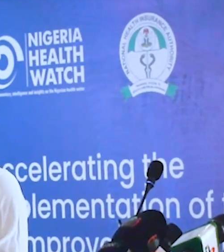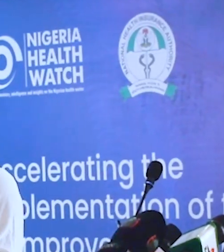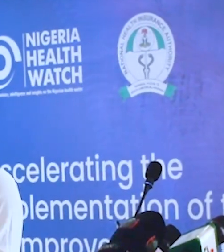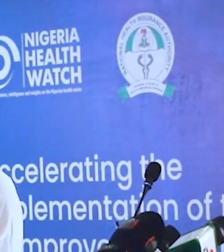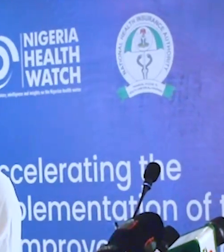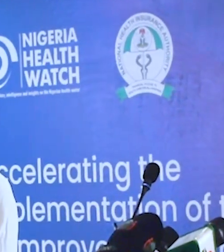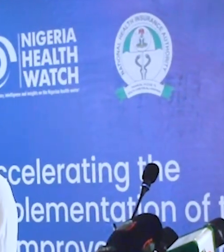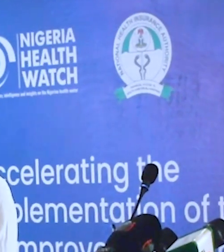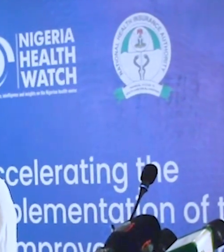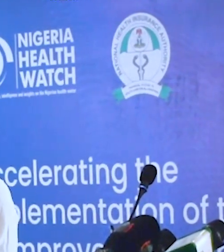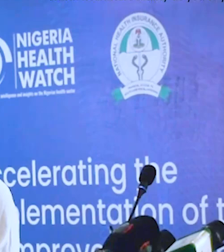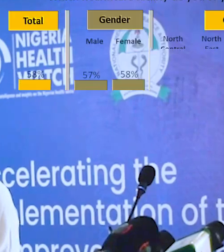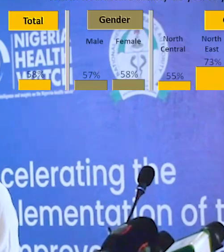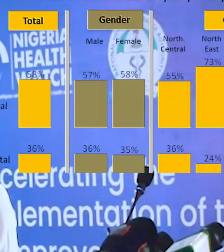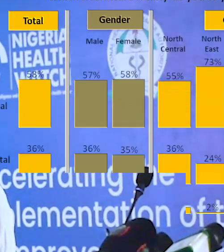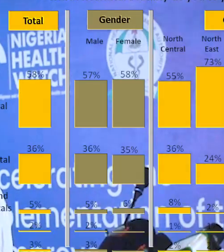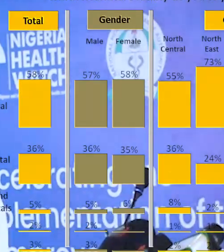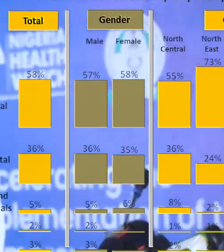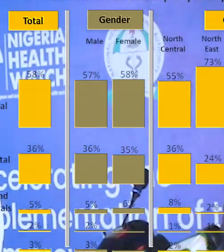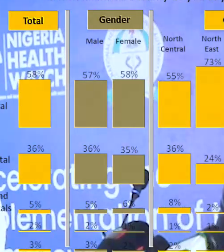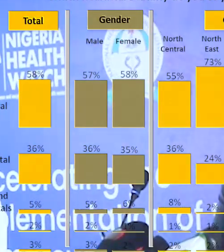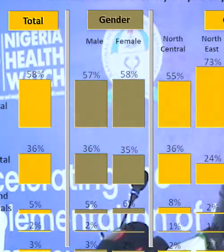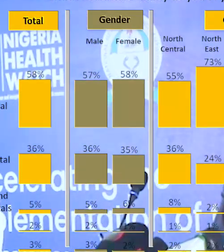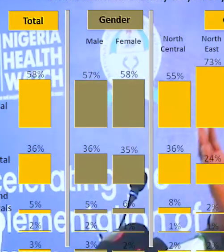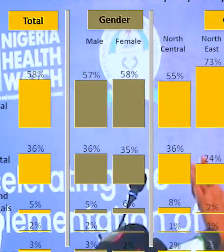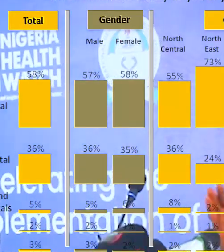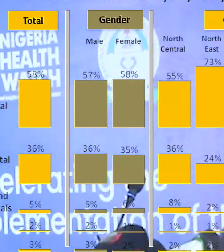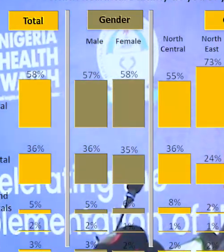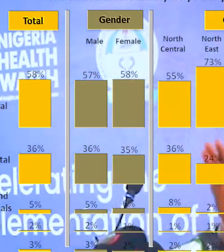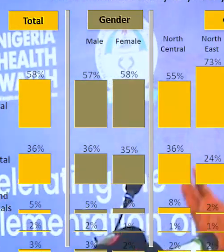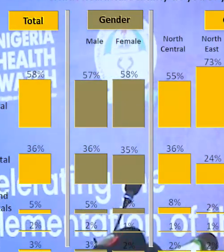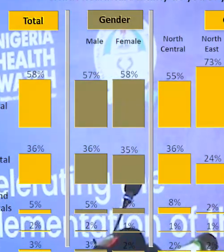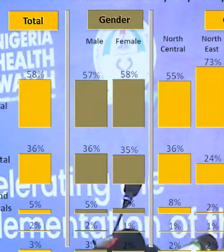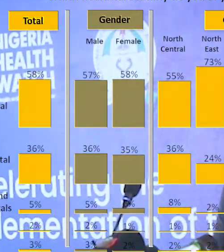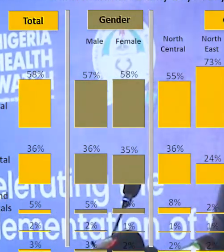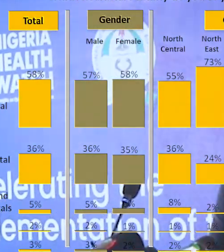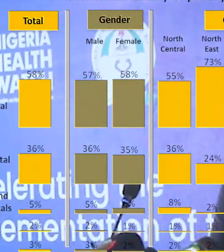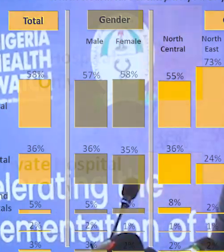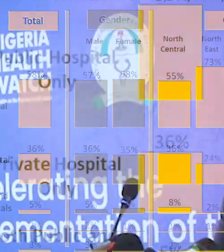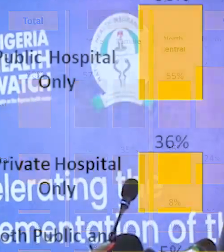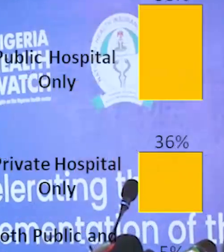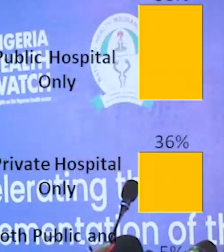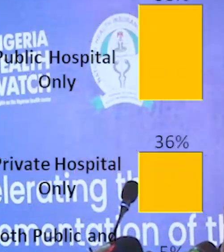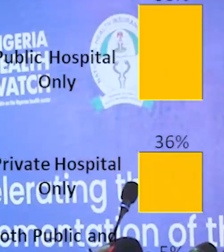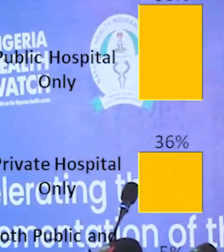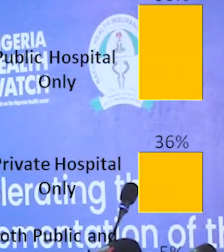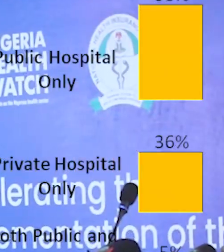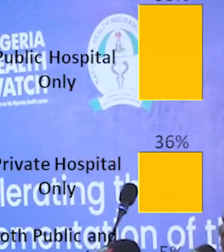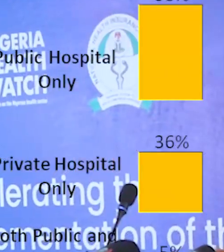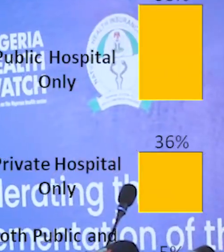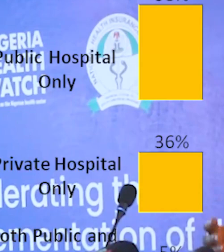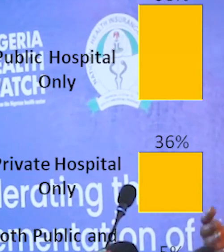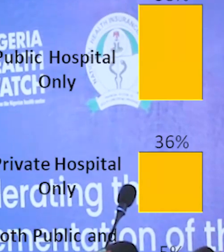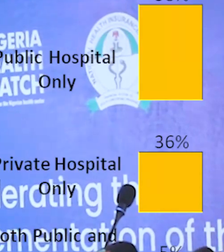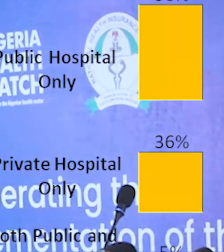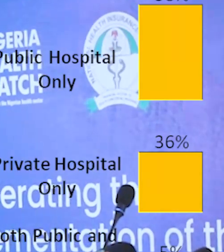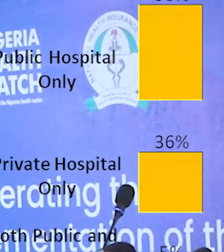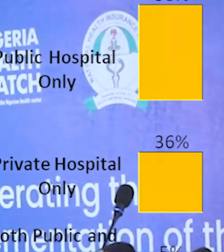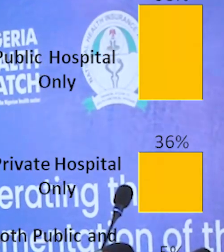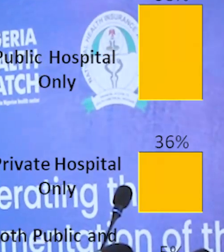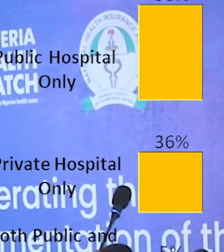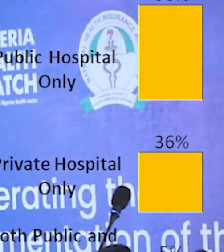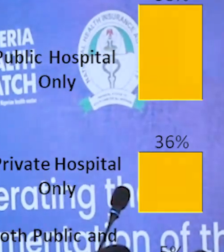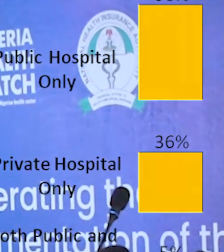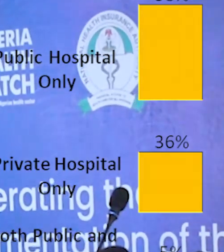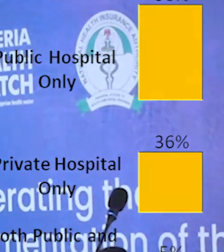when you're ill? And the point that we're trying to show is that whatever the situation is, majority of Nigerians still access healthcare from the public